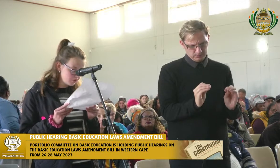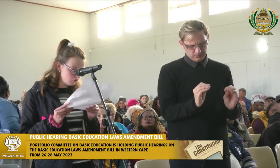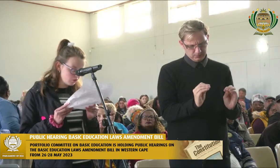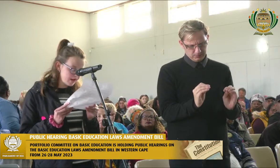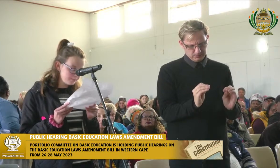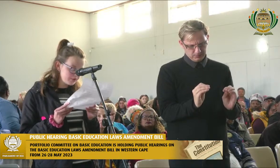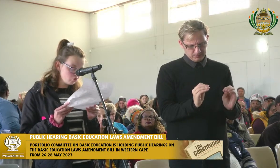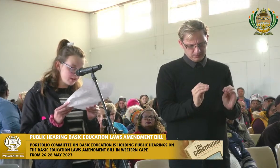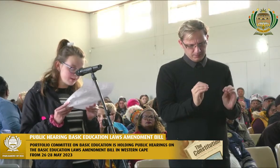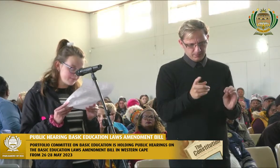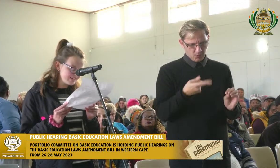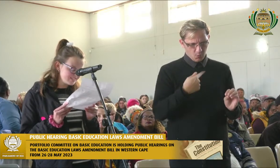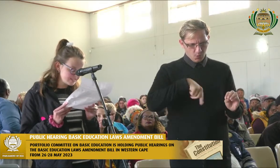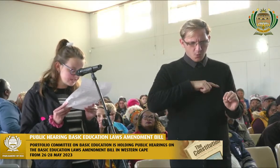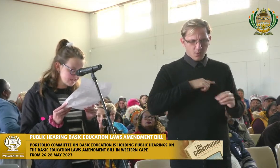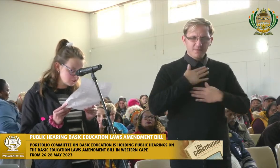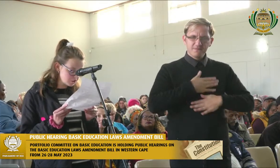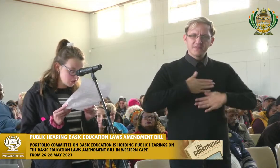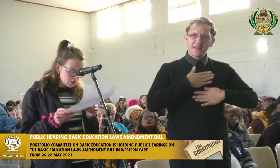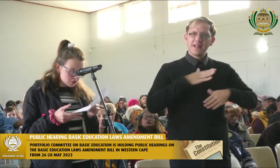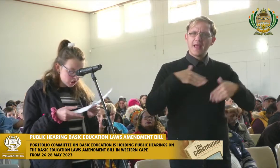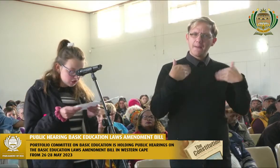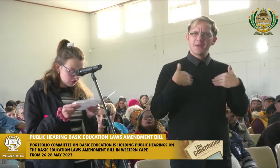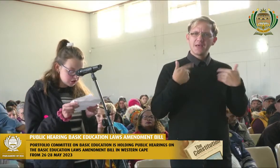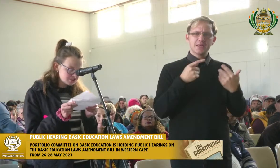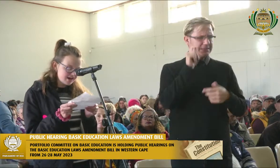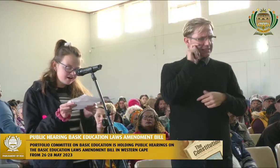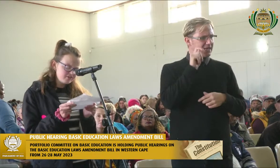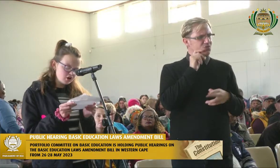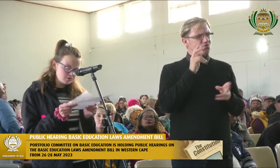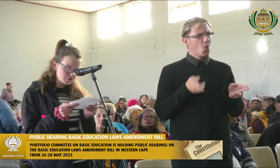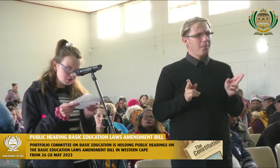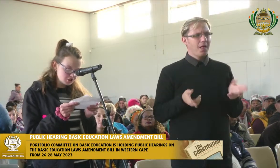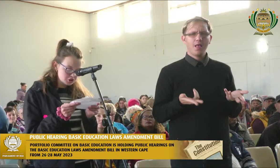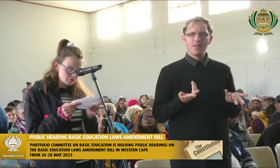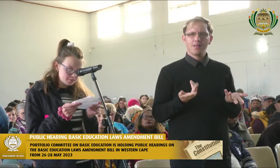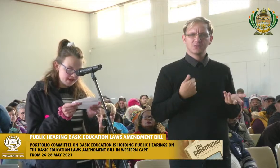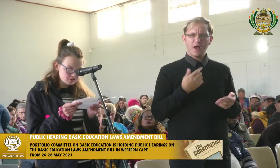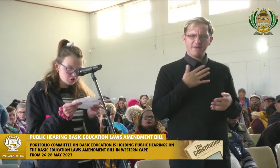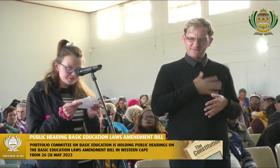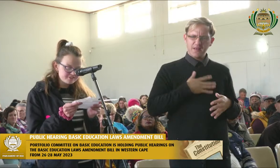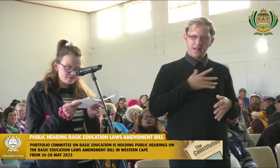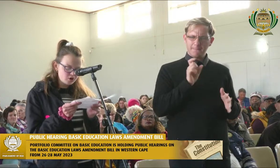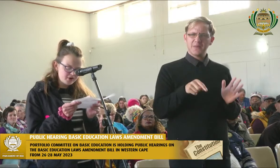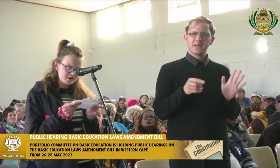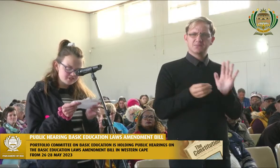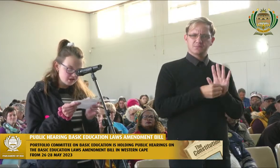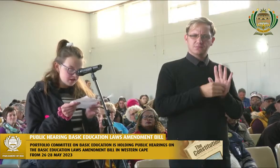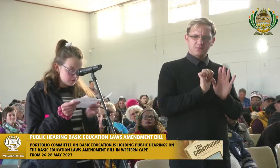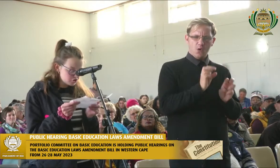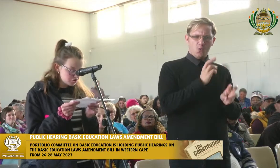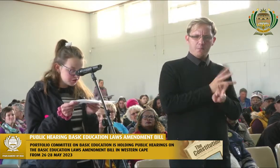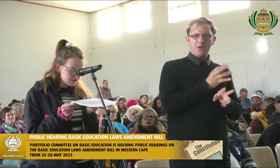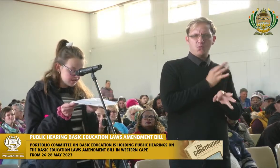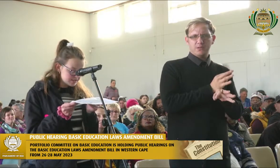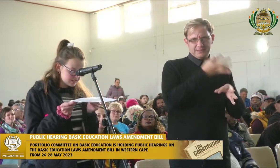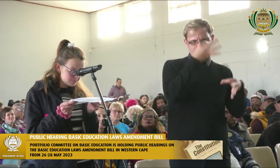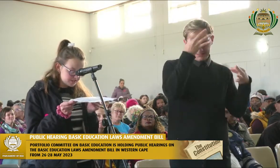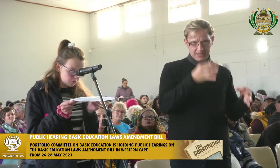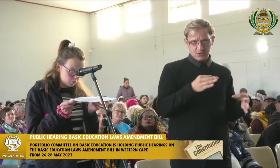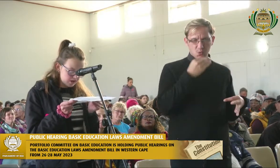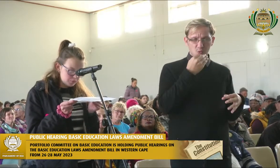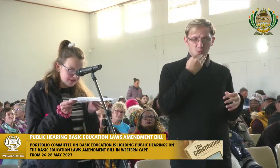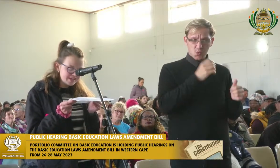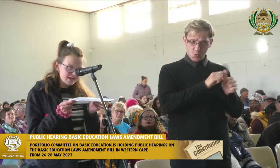Homeschooling, yet we're all happy, normal, and balanced teenagers. So in conclusion, I feel homeschooling should remain the choice of our parents, because who knows